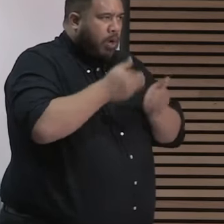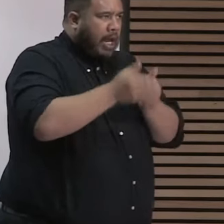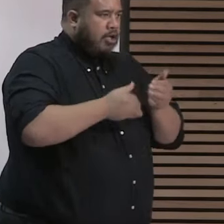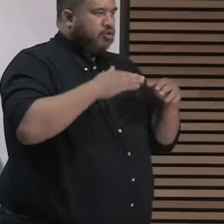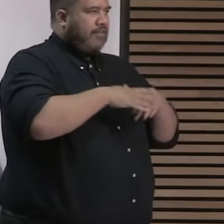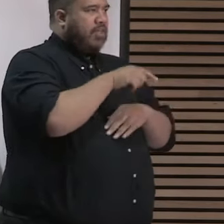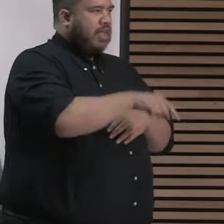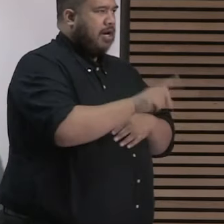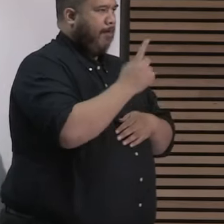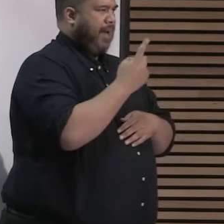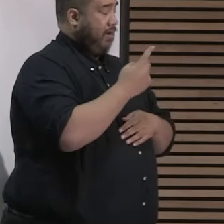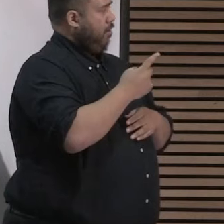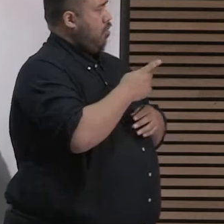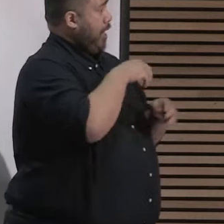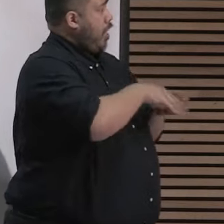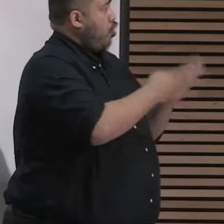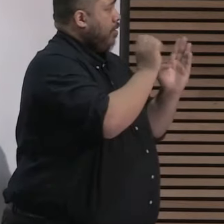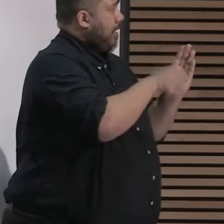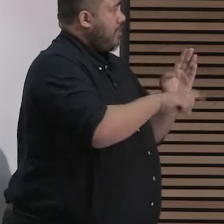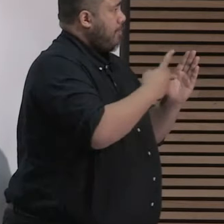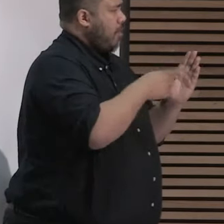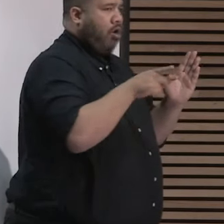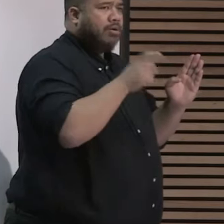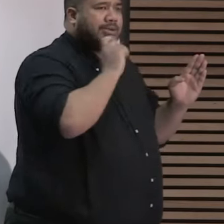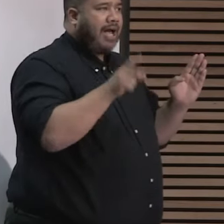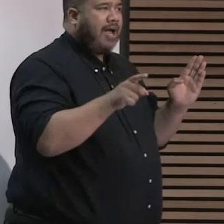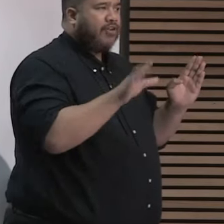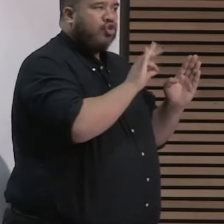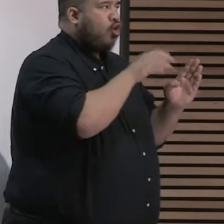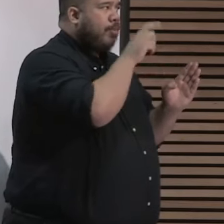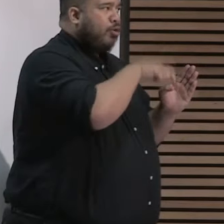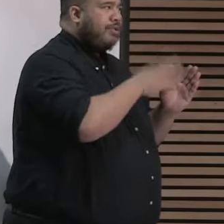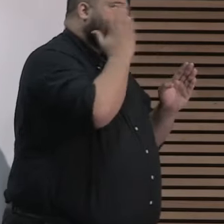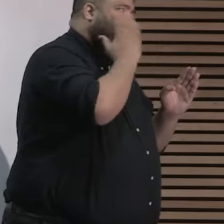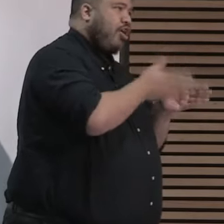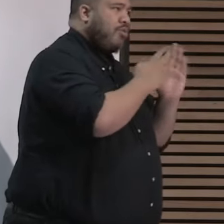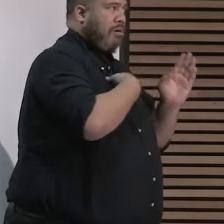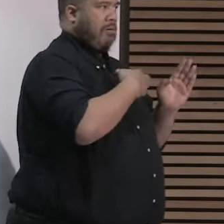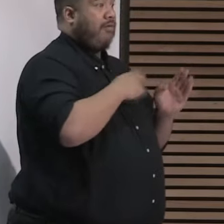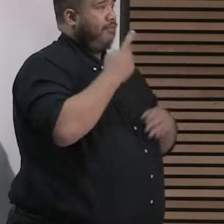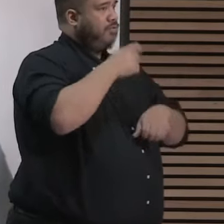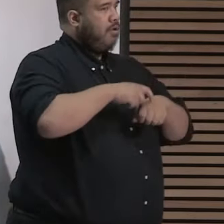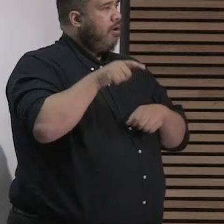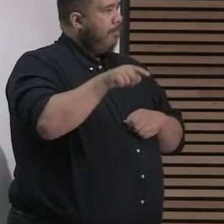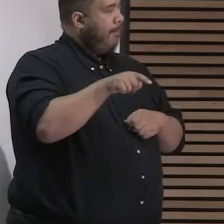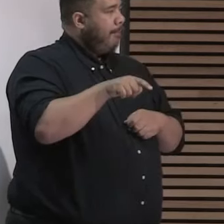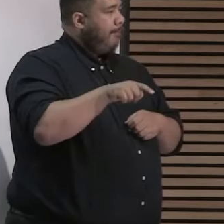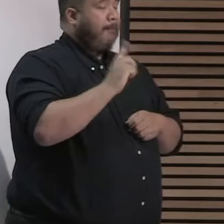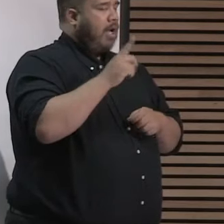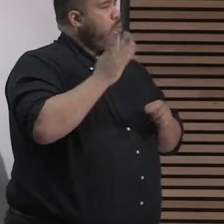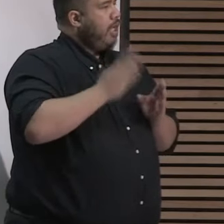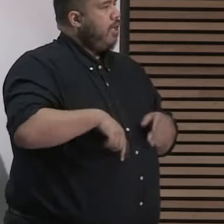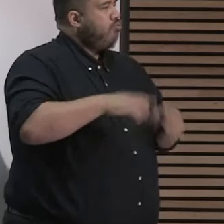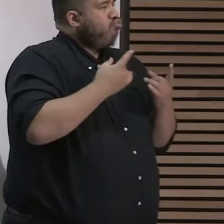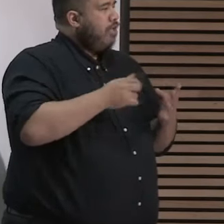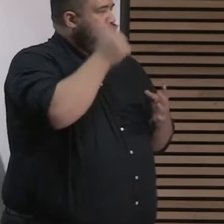slightly different in that it was the first time that a staff member connected to a facility has tested positive. As Dr. Bloomfield mentioned, it